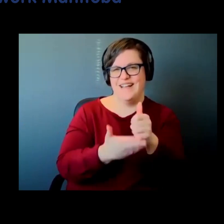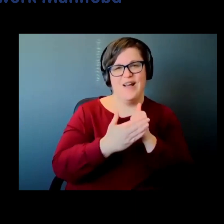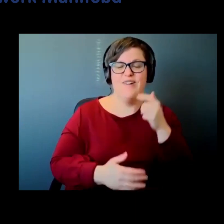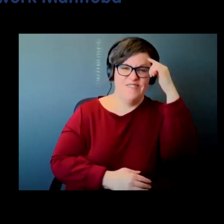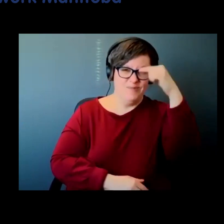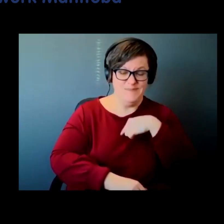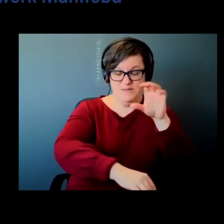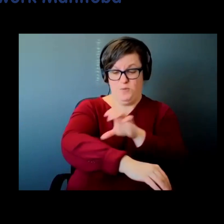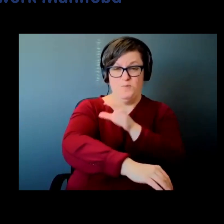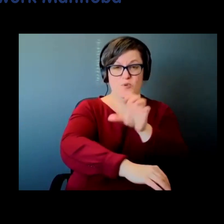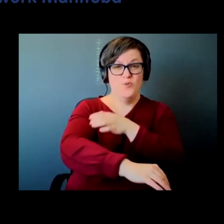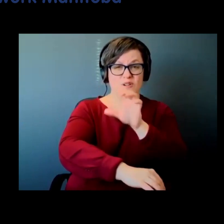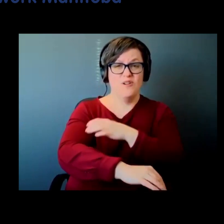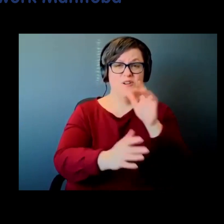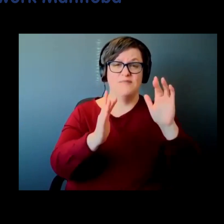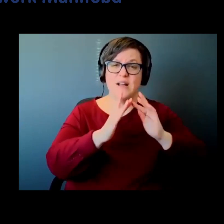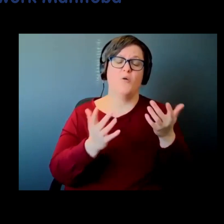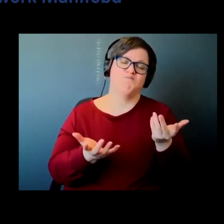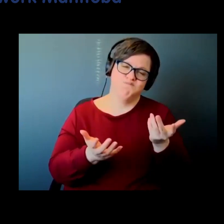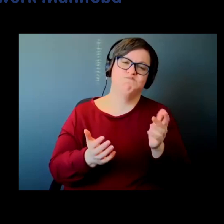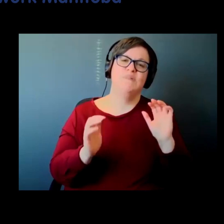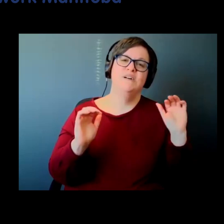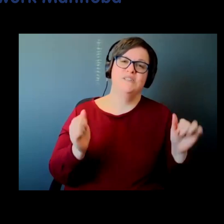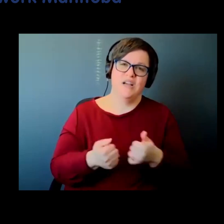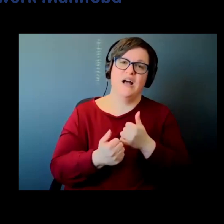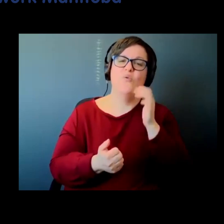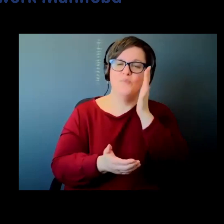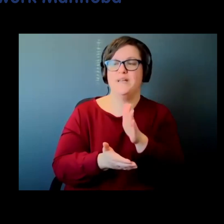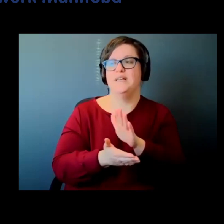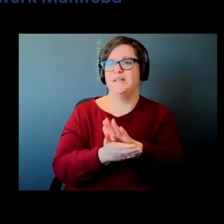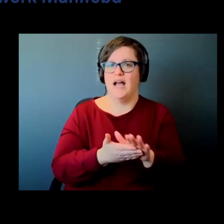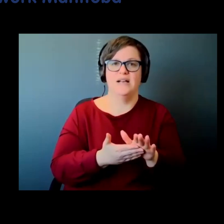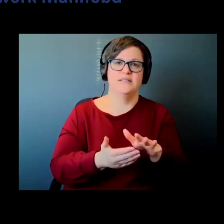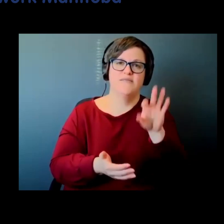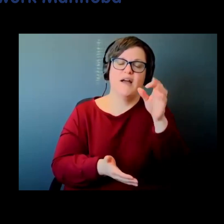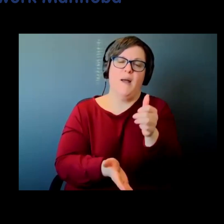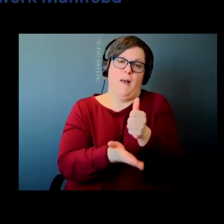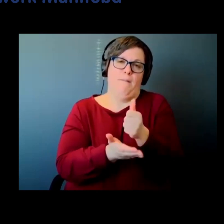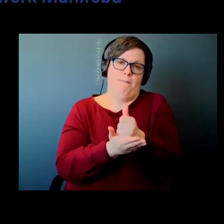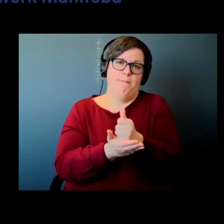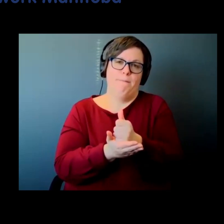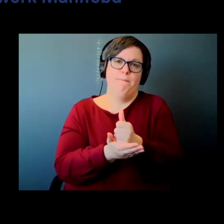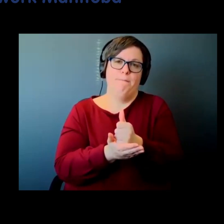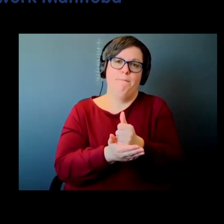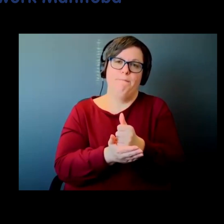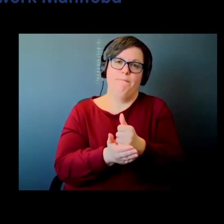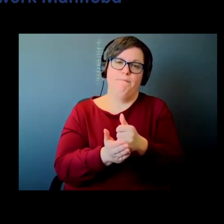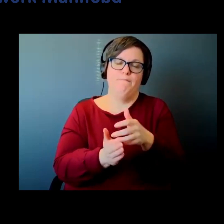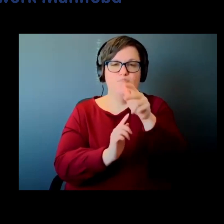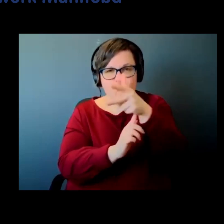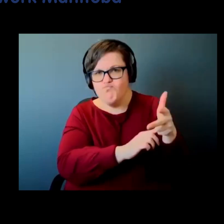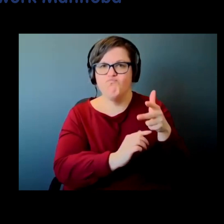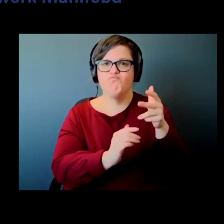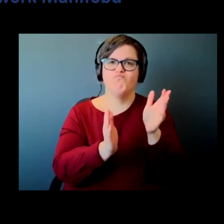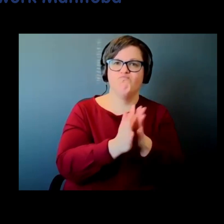computer and all that. It would be nice to be able to find help and guidance with that. And I have so many ideas, and I would love to go,